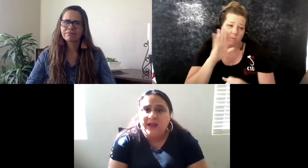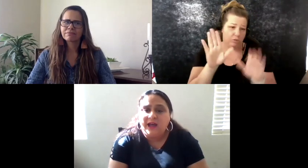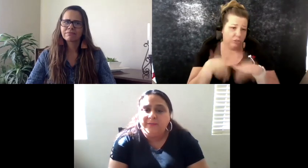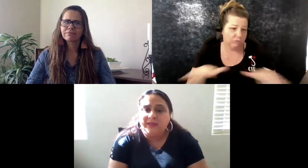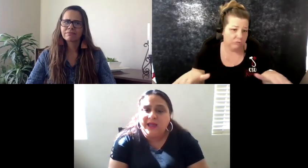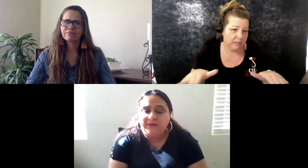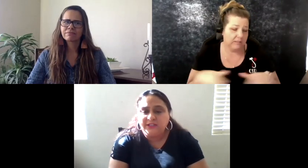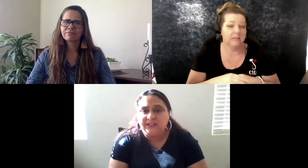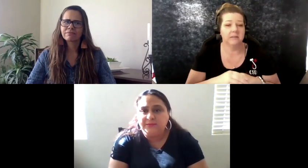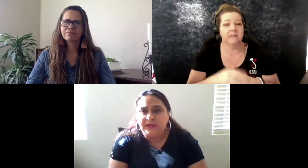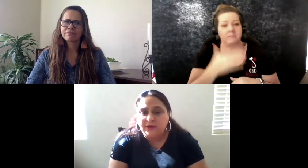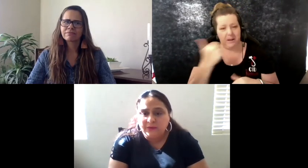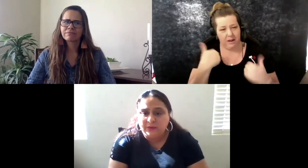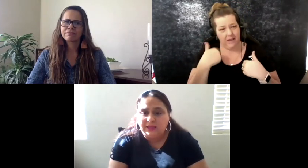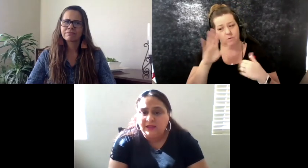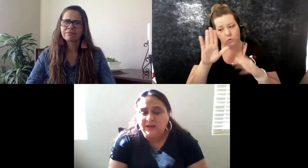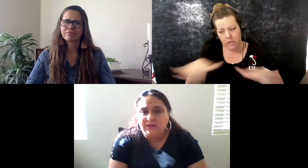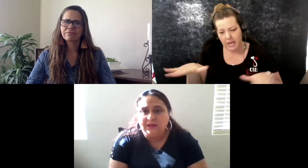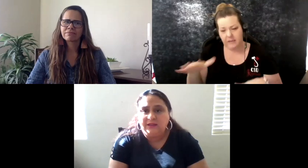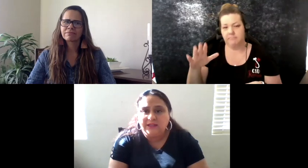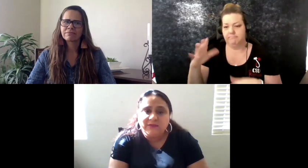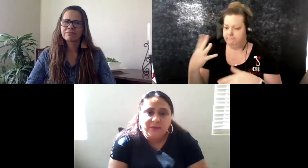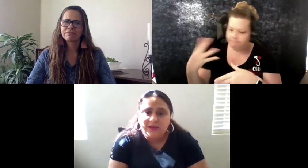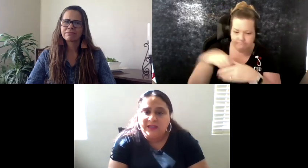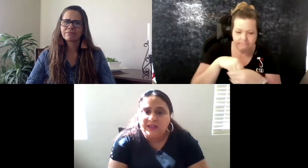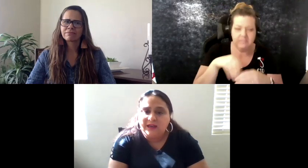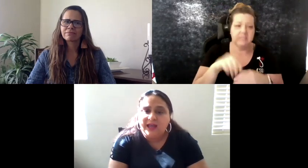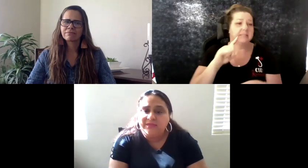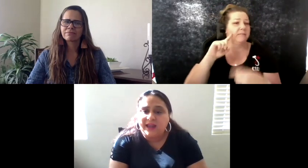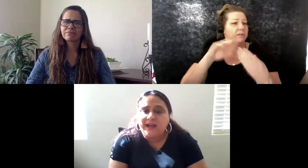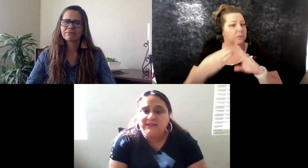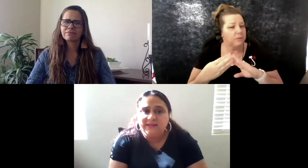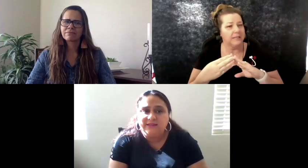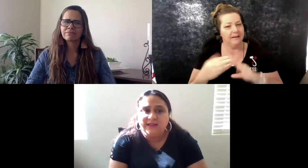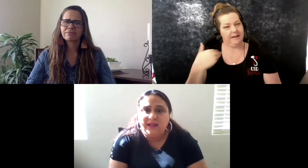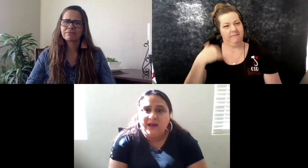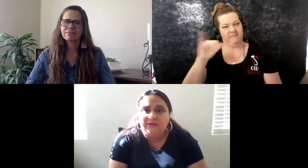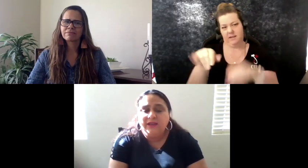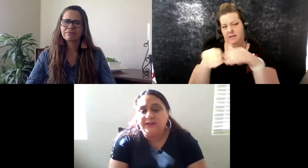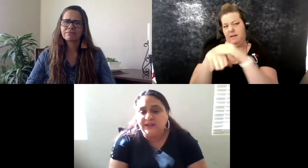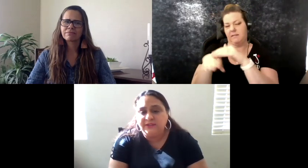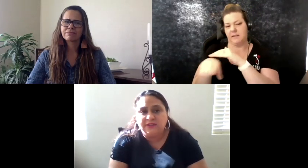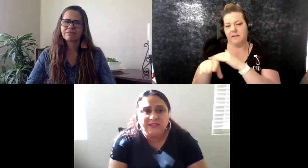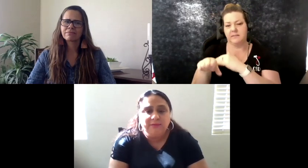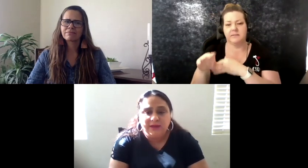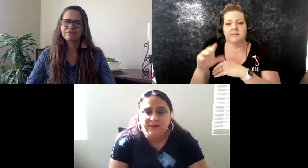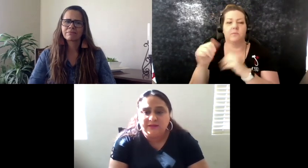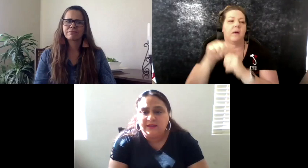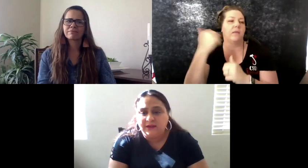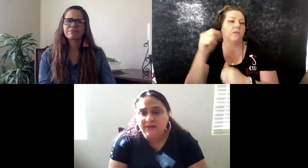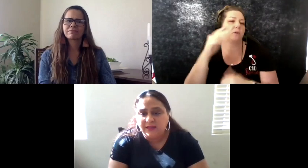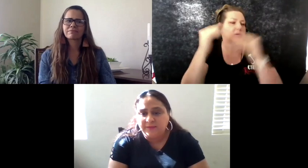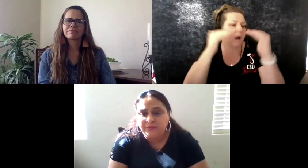better have your child be known within, you know, the deaf community and have that access of other deaf adults and